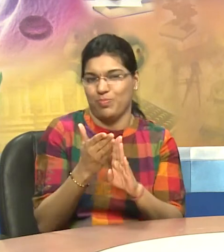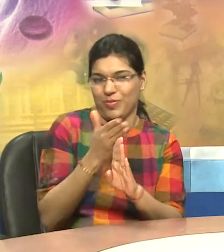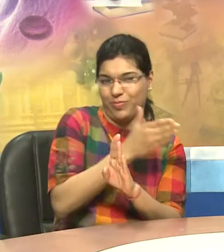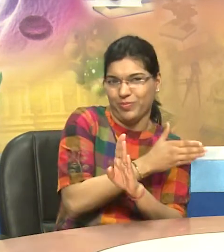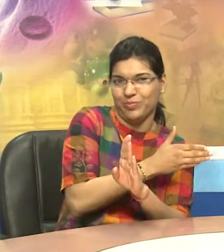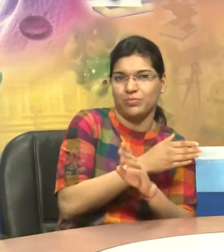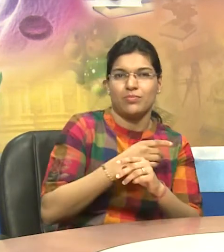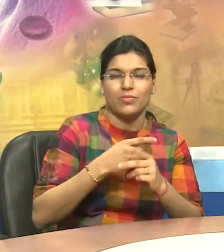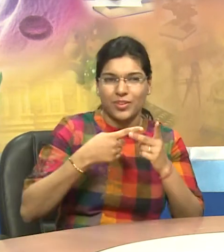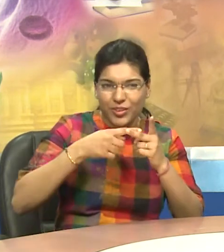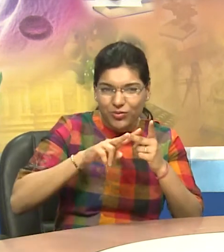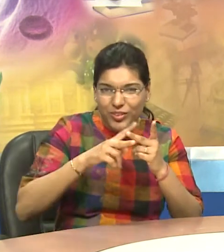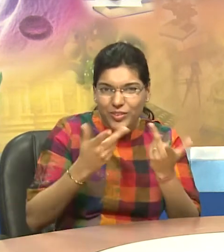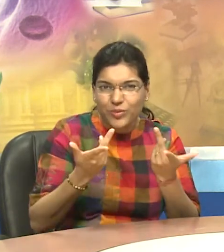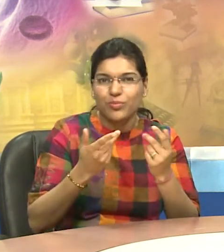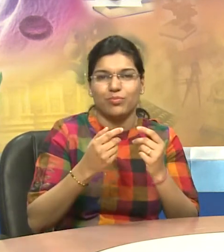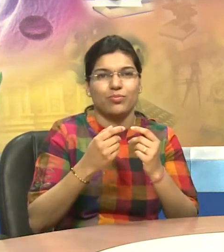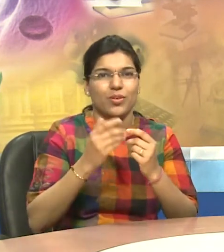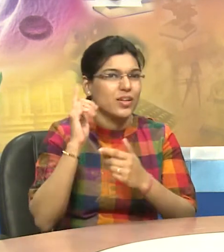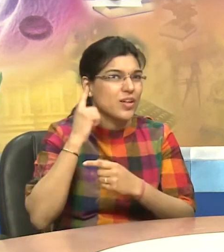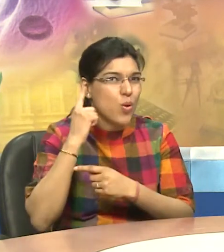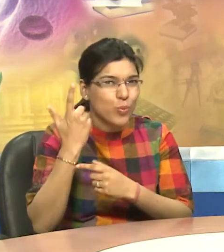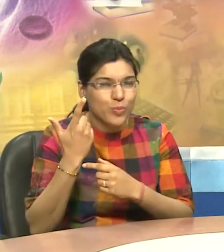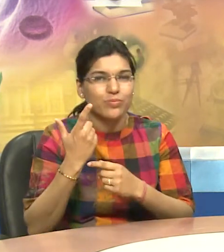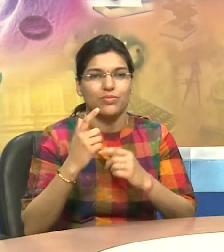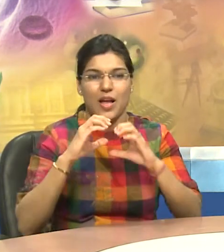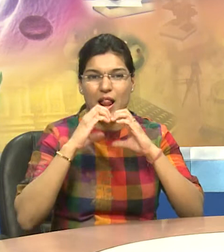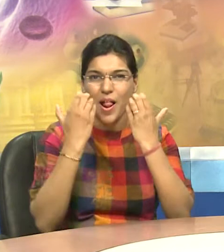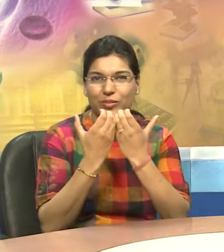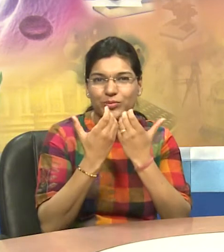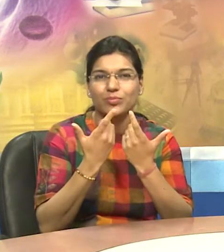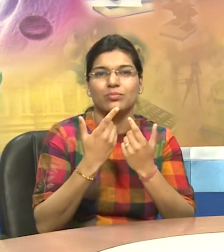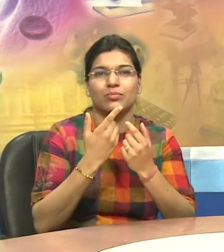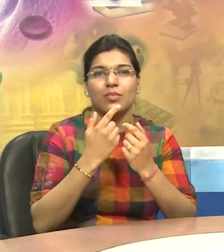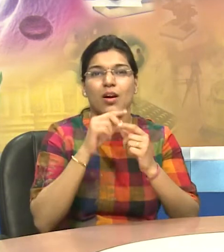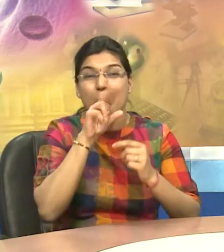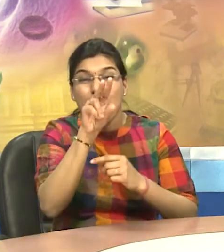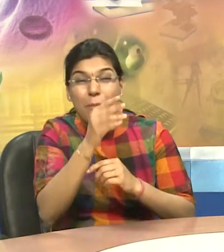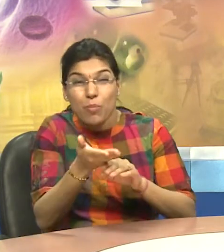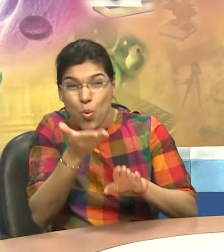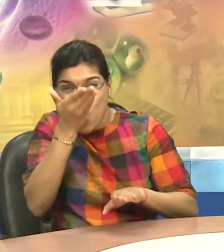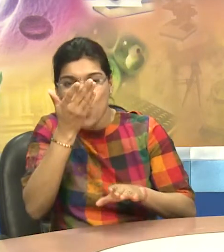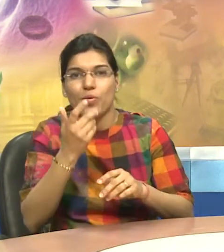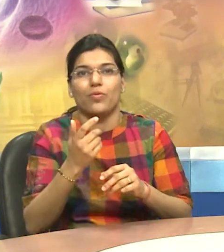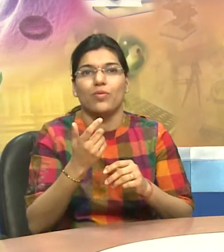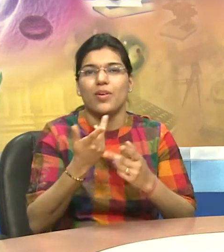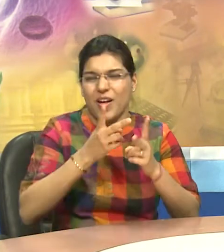get reduced. For example, TV, in class we can